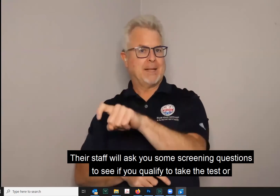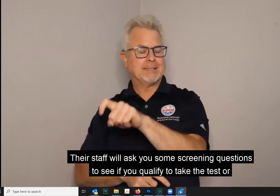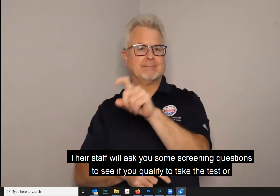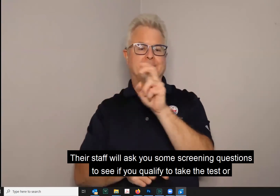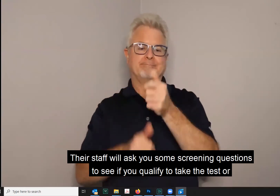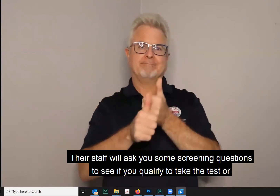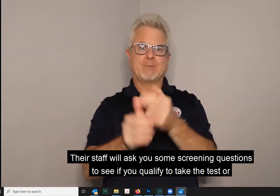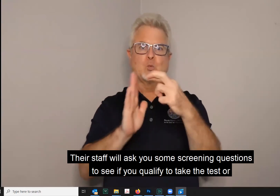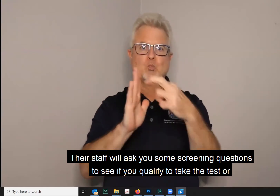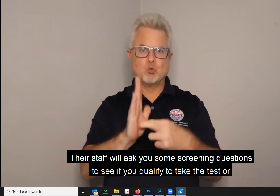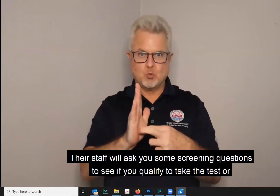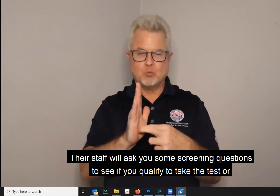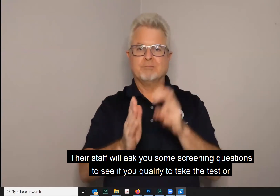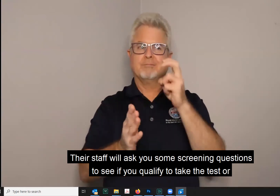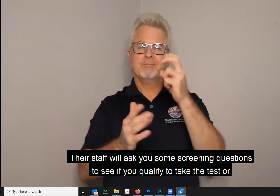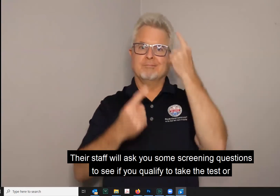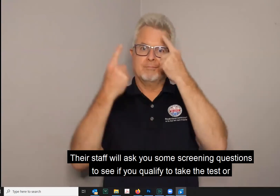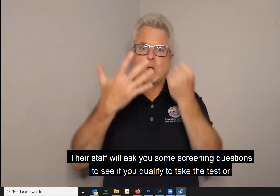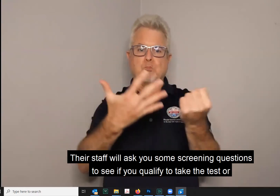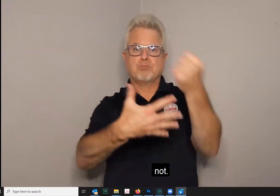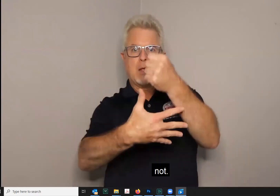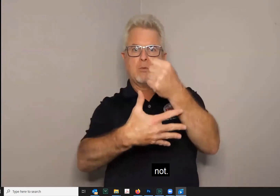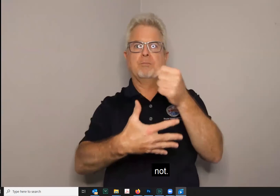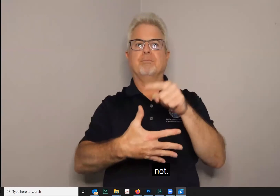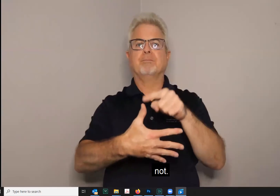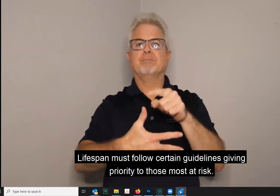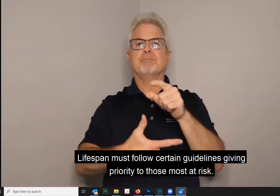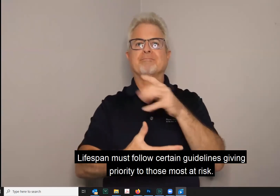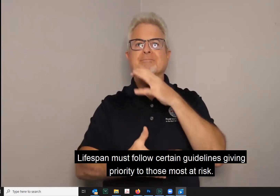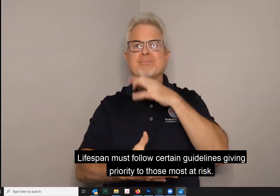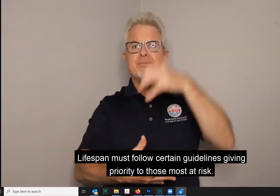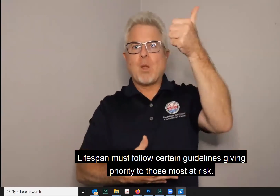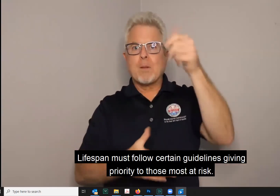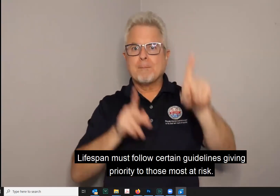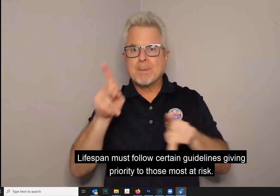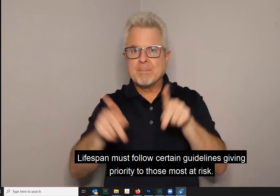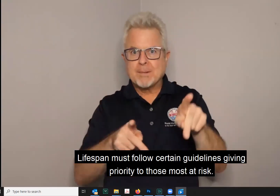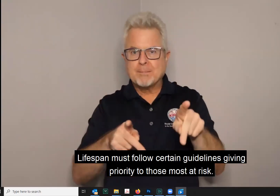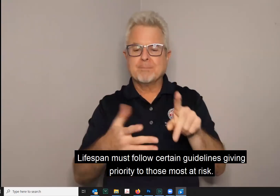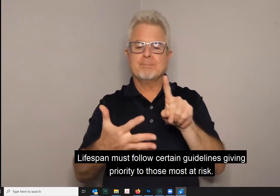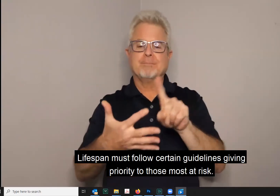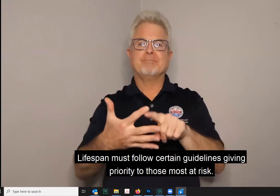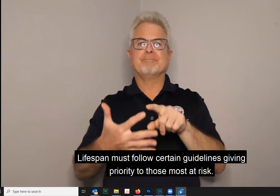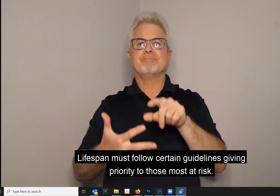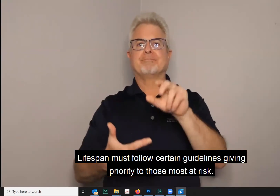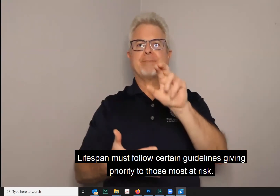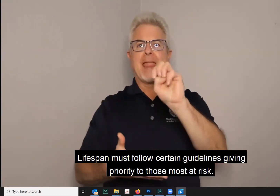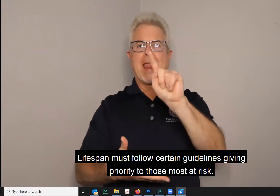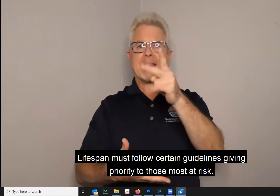401-444-8136. Their staff will ask you some screening questions to see if you qualify to take the test or not. Lifespan